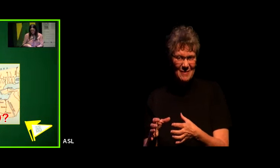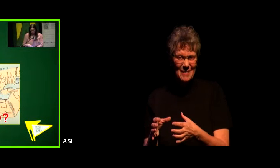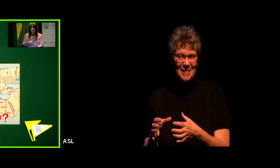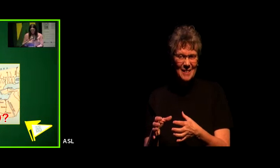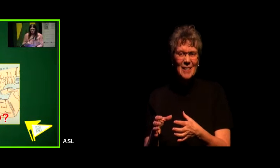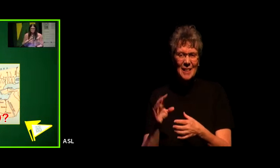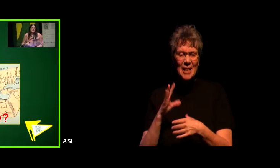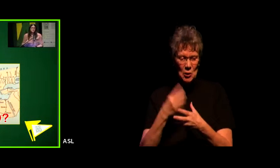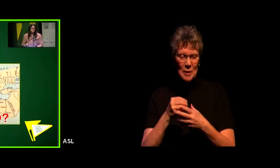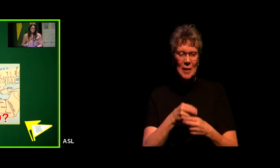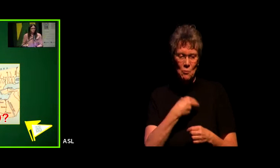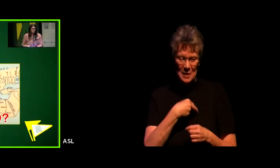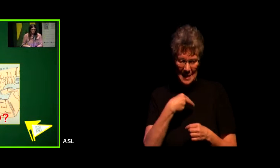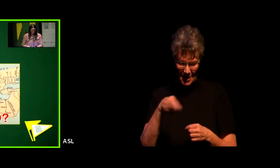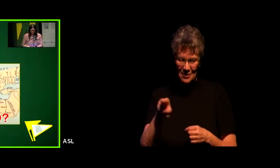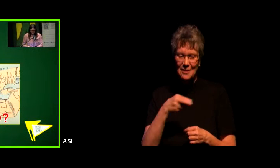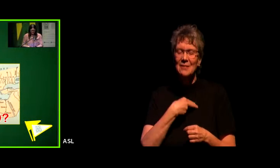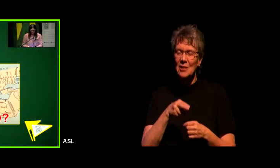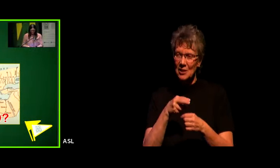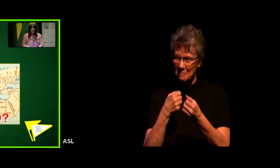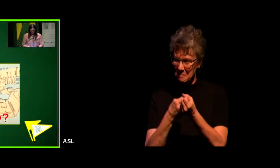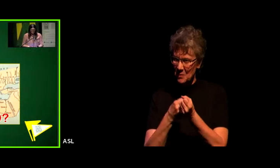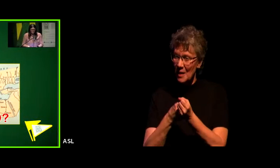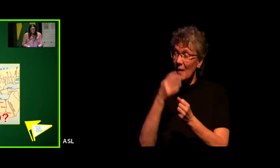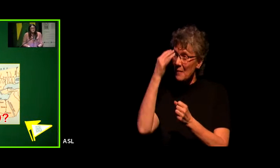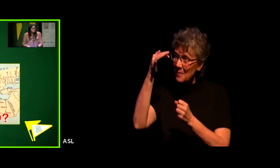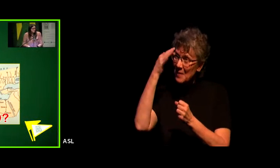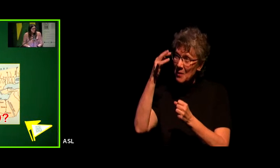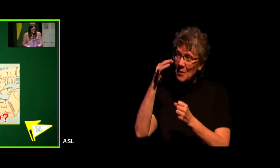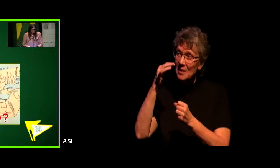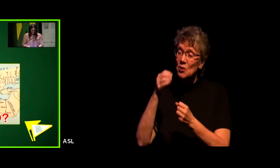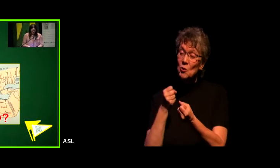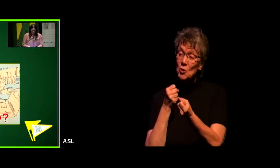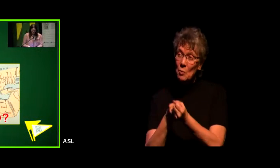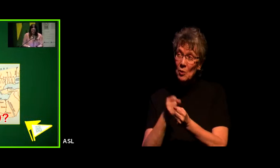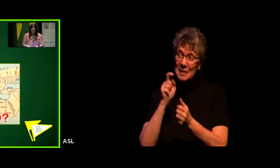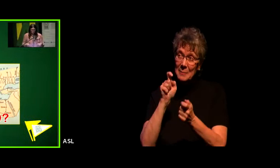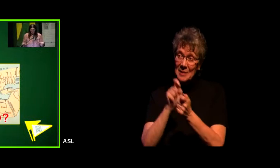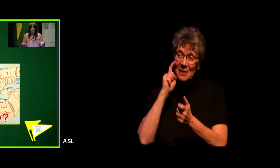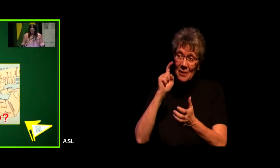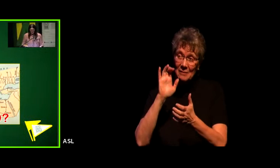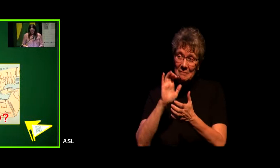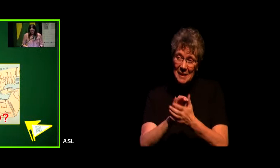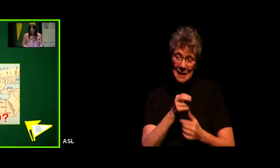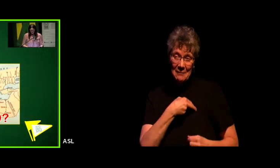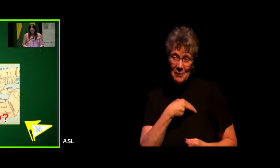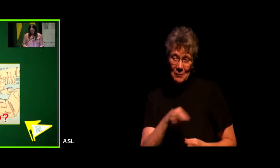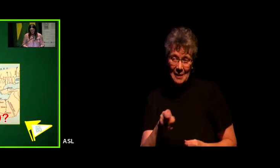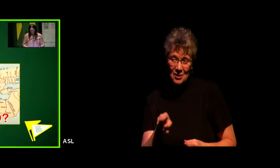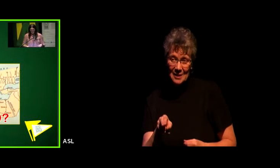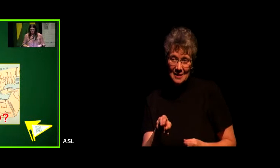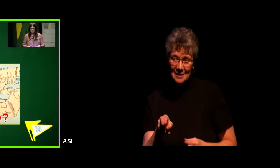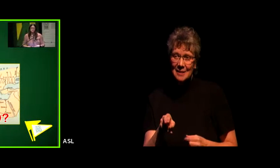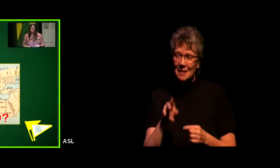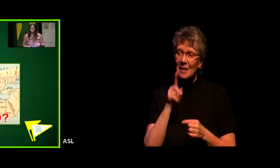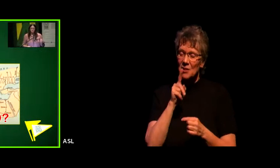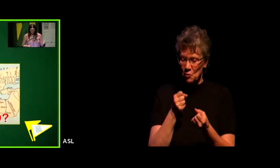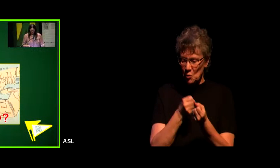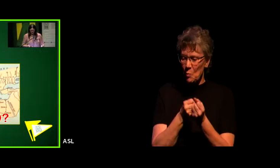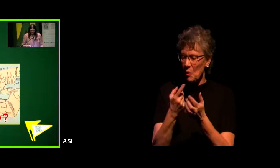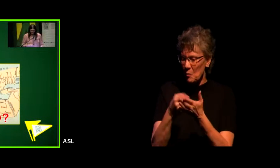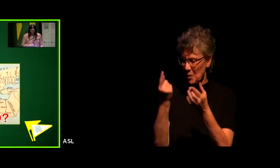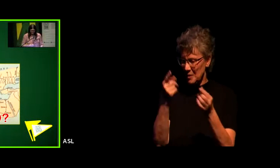theories created specifically for those purposes. Sometimes extraterrestrials are involved. There's more UFO and extraterrestrial related religions out there than